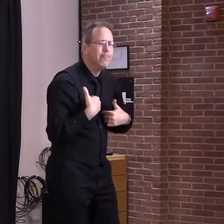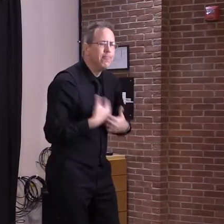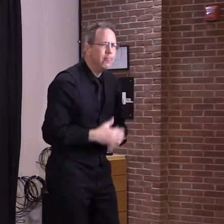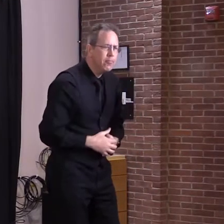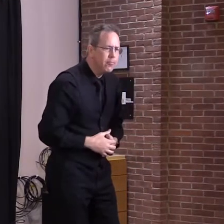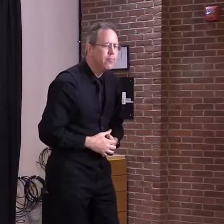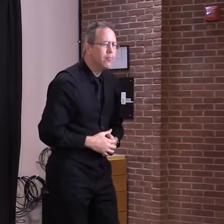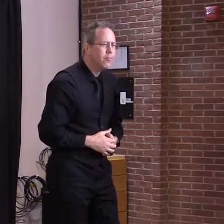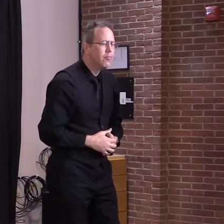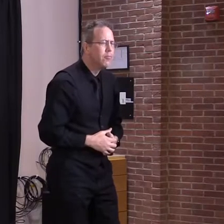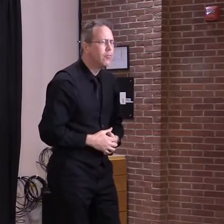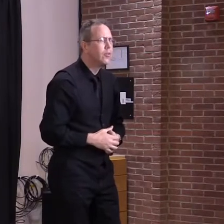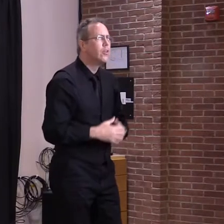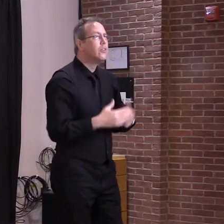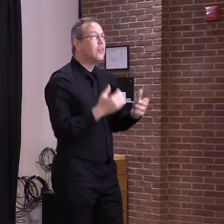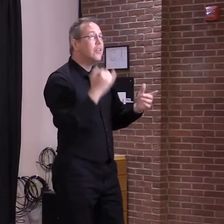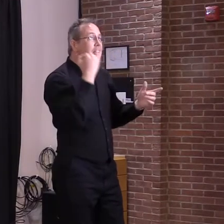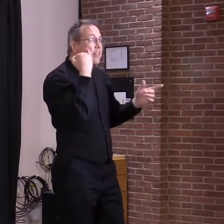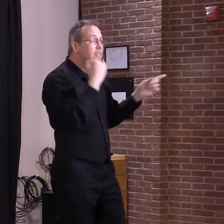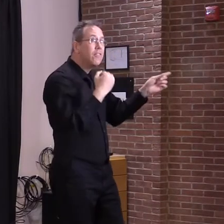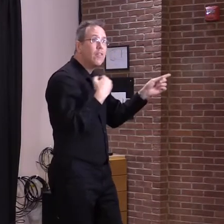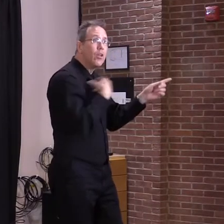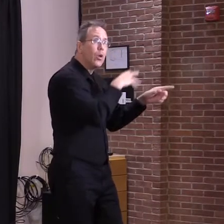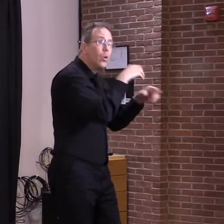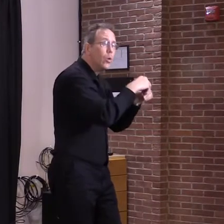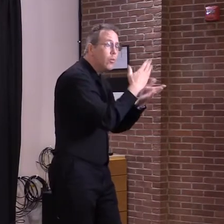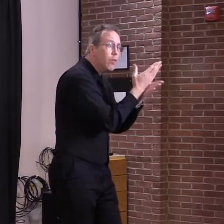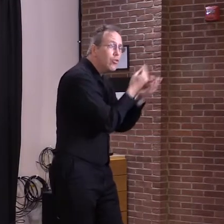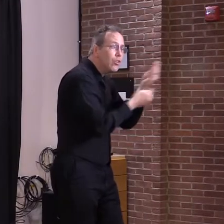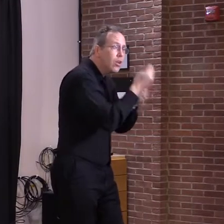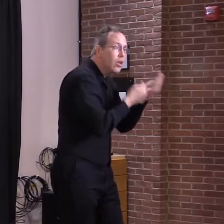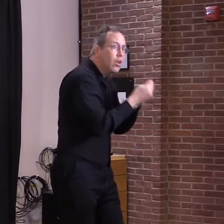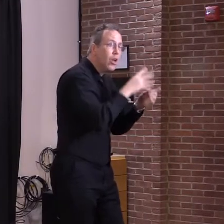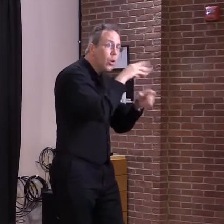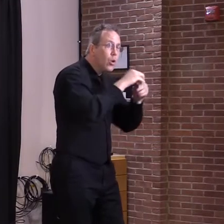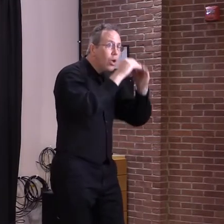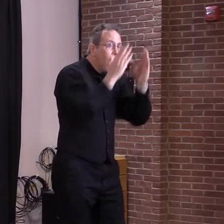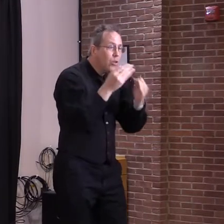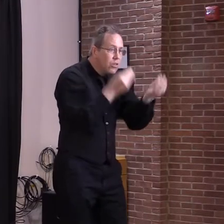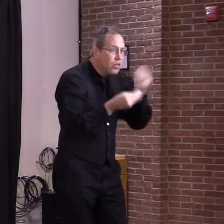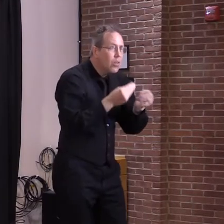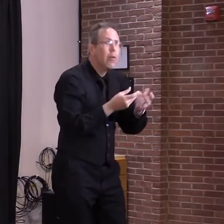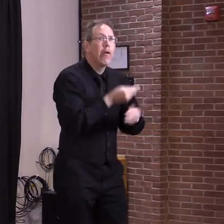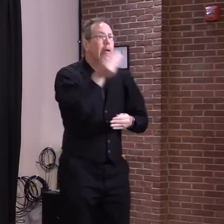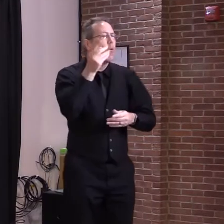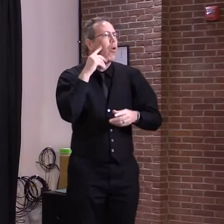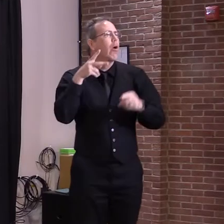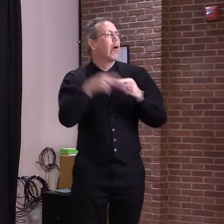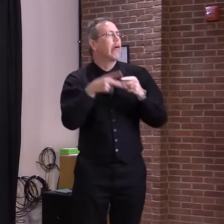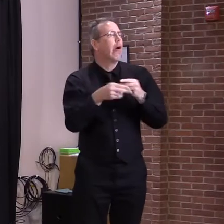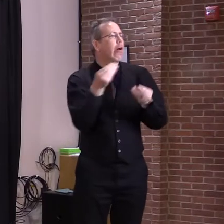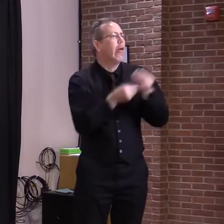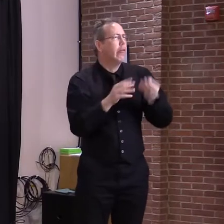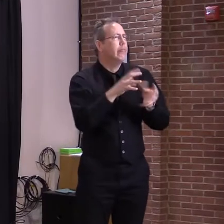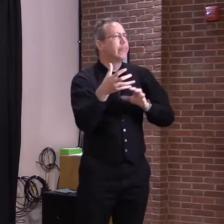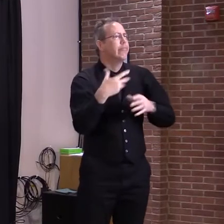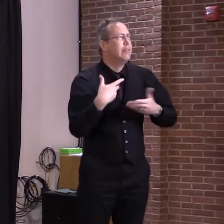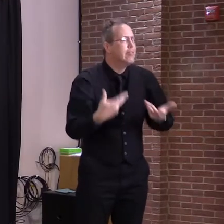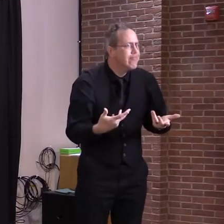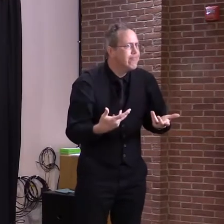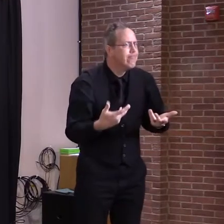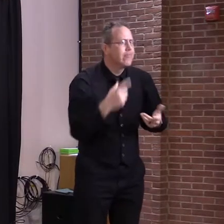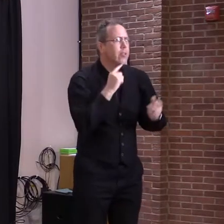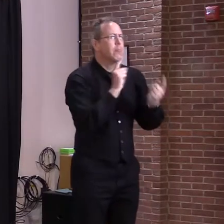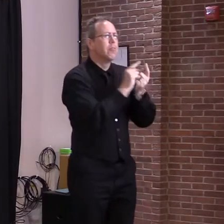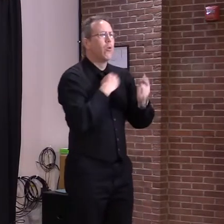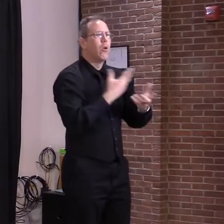in their budget, they'll be forced to cut the House's proposals. To be clear, the Senate is working on